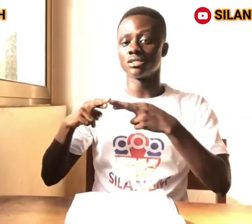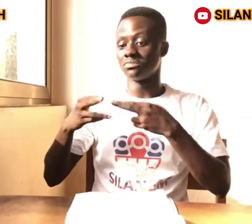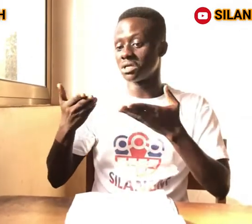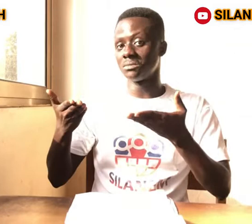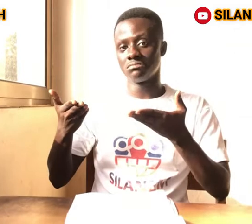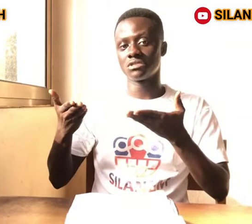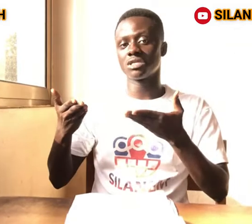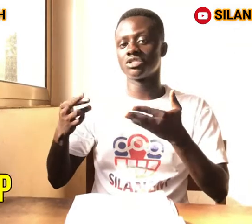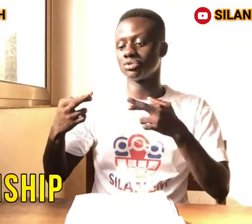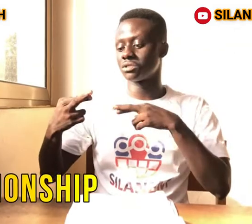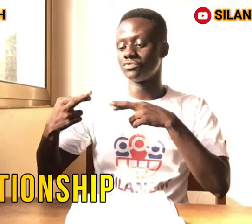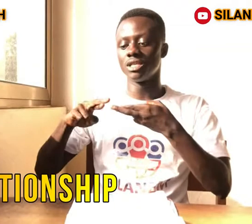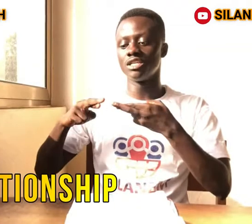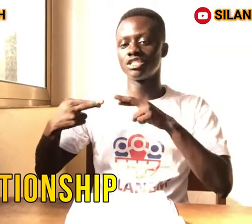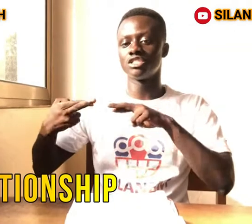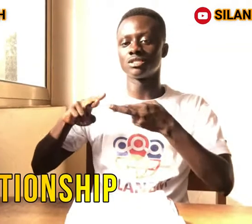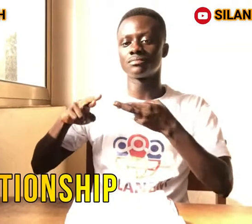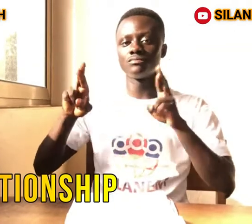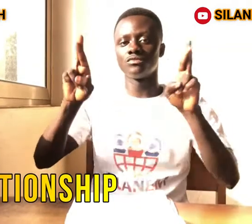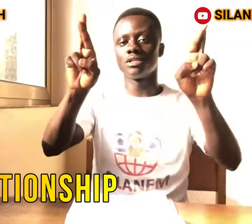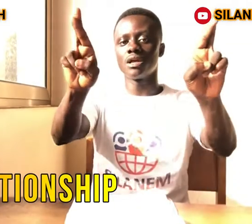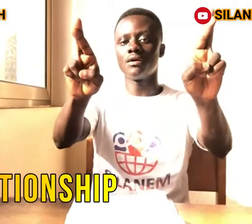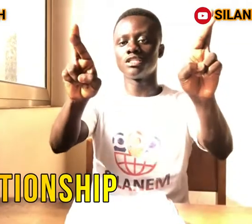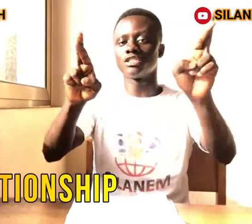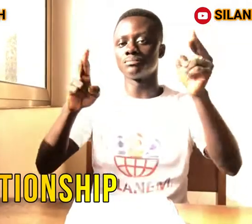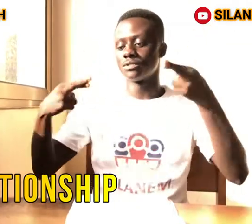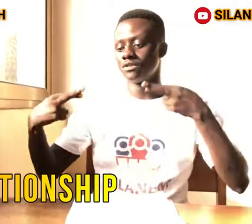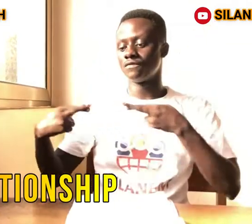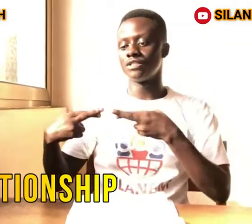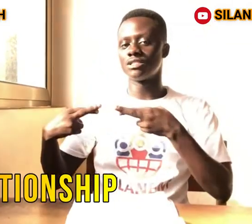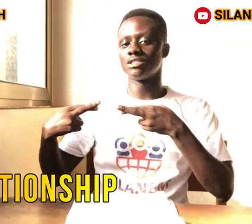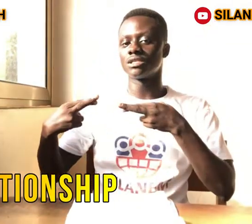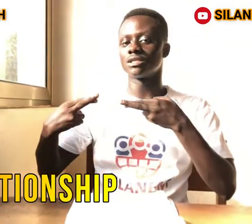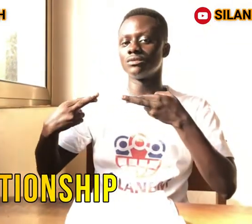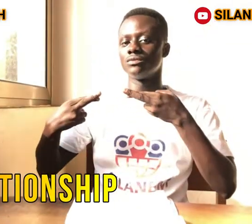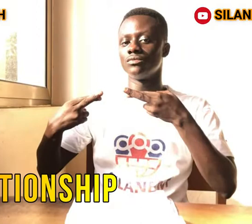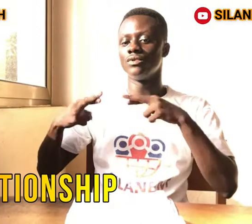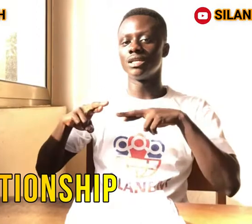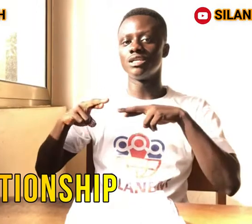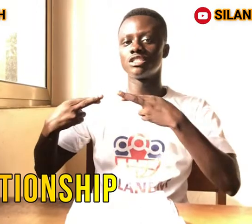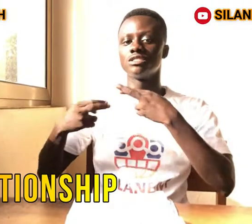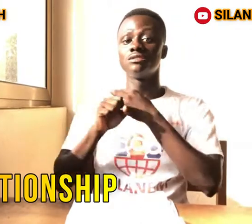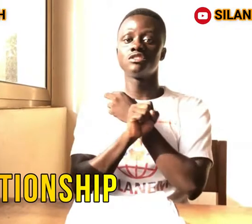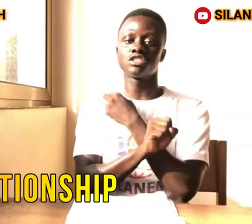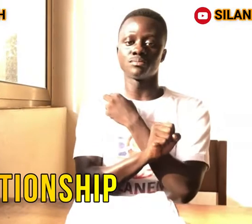Relationship. You can cut it short. Relationship. The R handship facing each other. Relationship